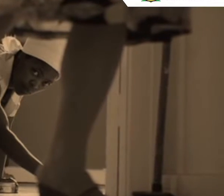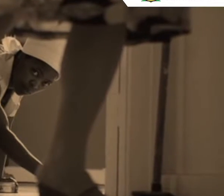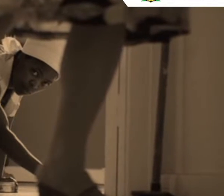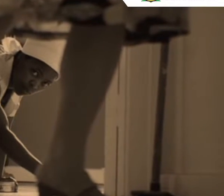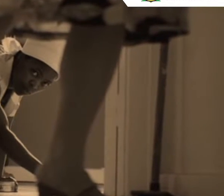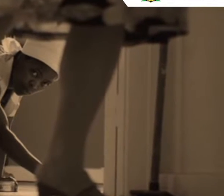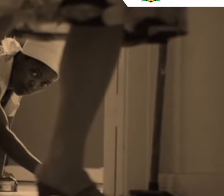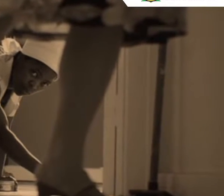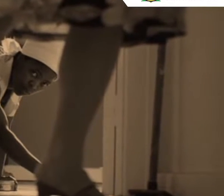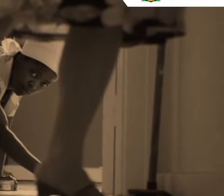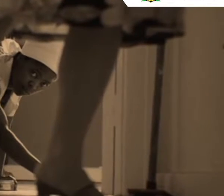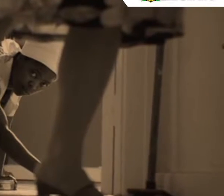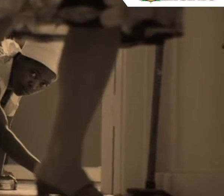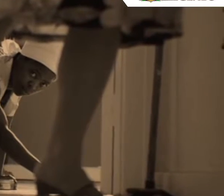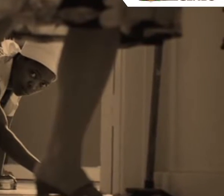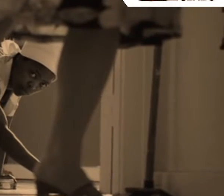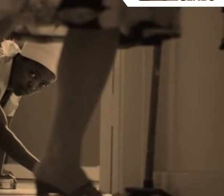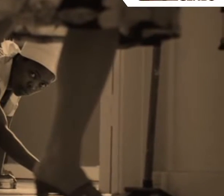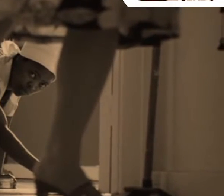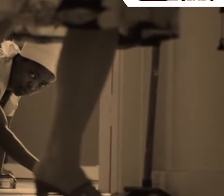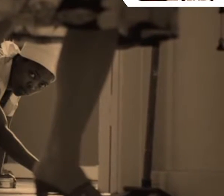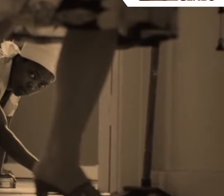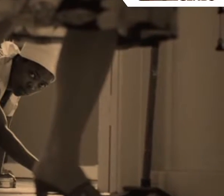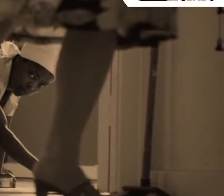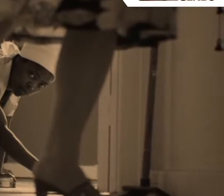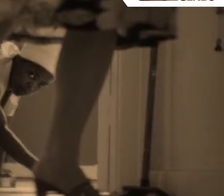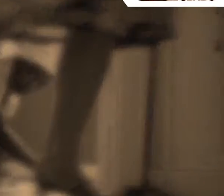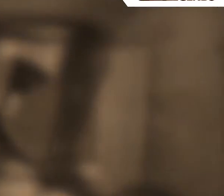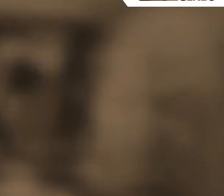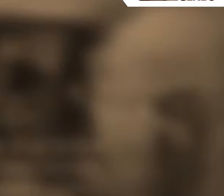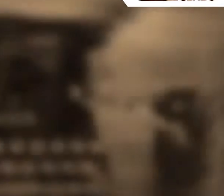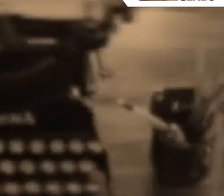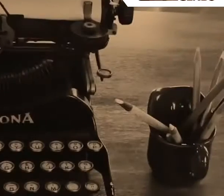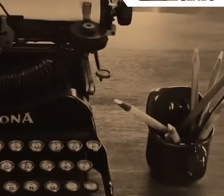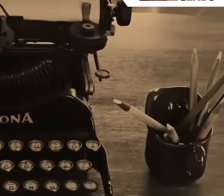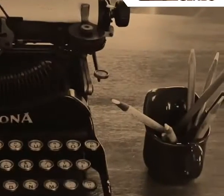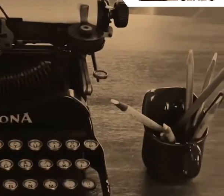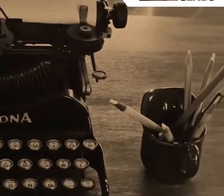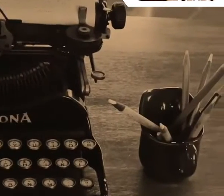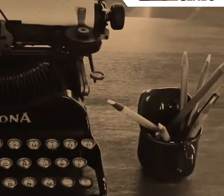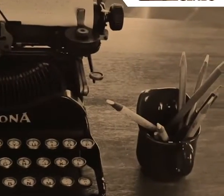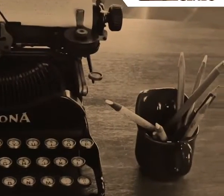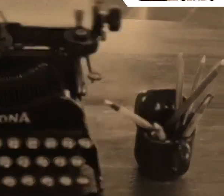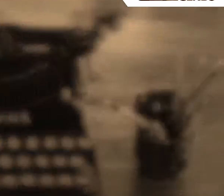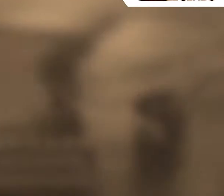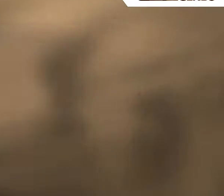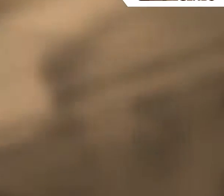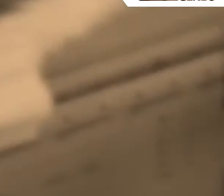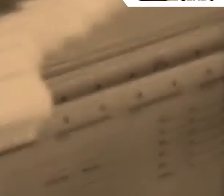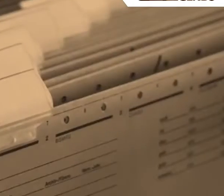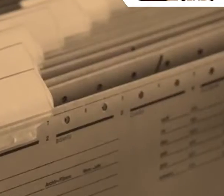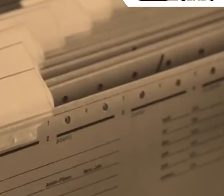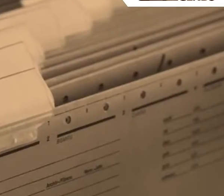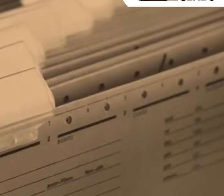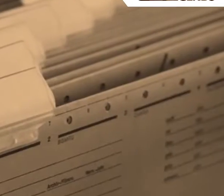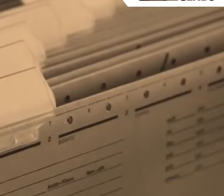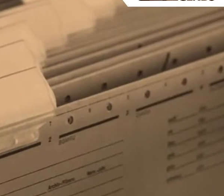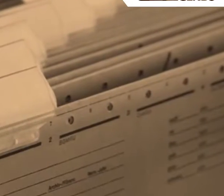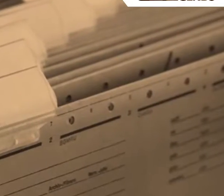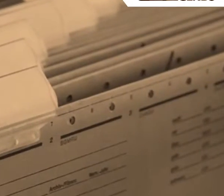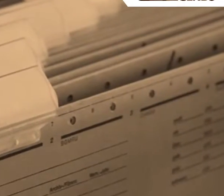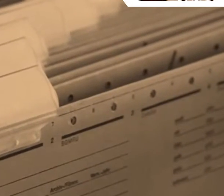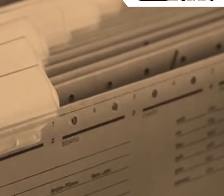English employers, her employers at the time recognized her potential and taught her to type, file, and do